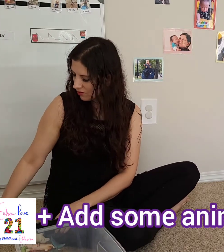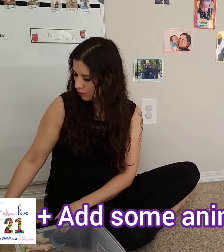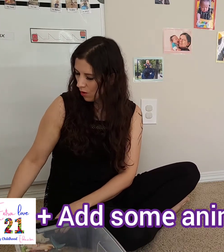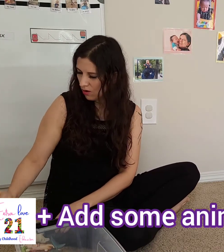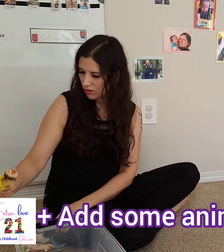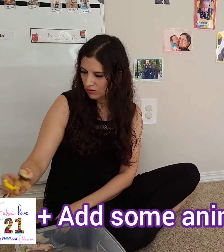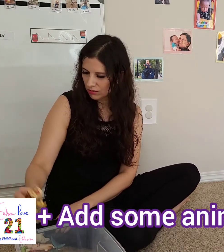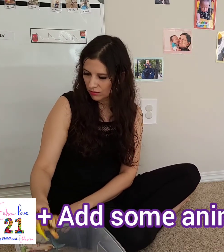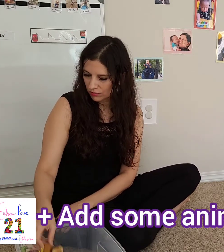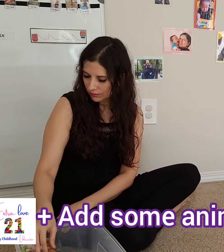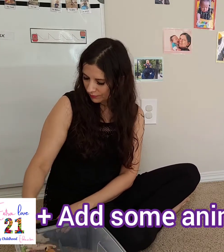Roar.